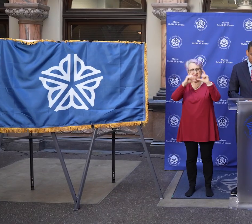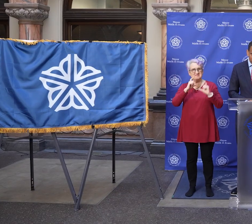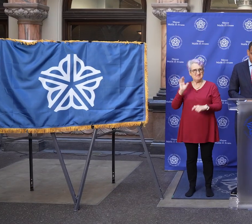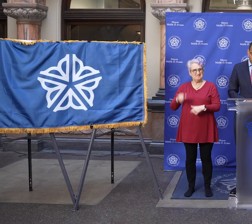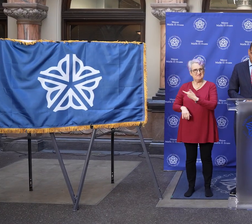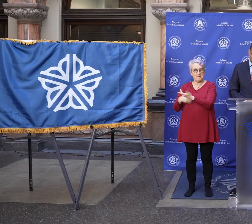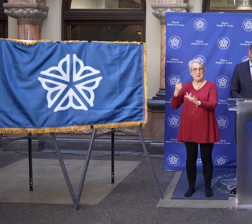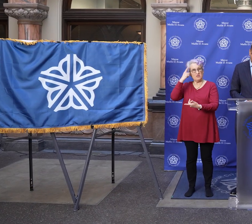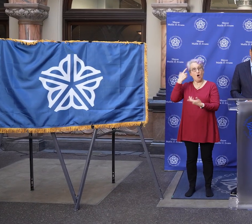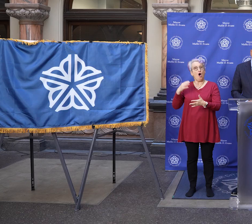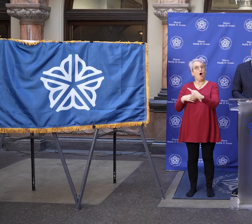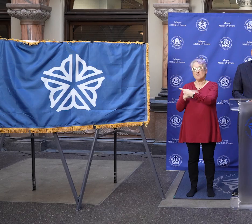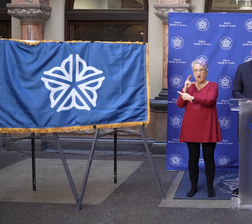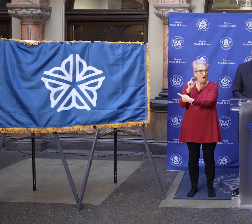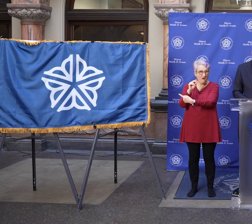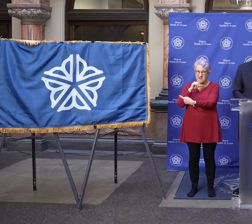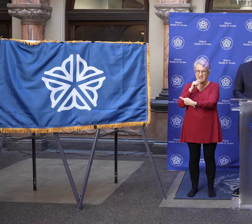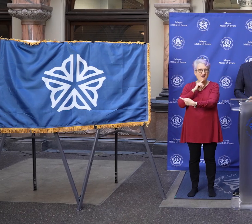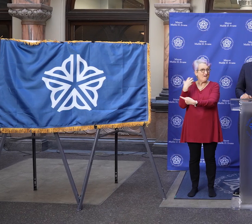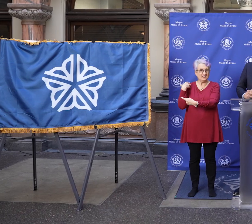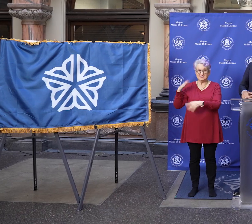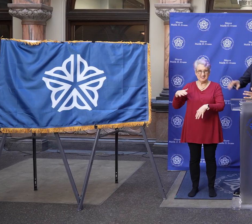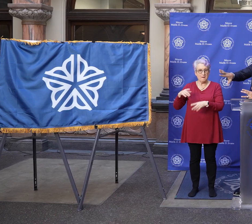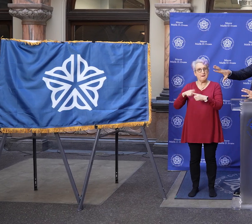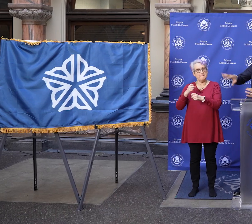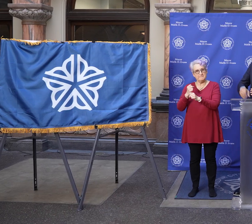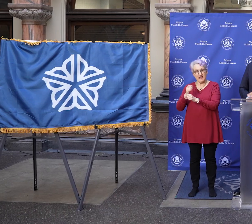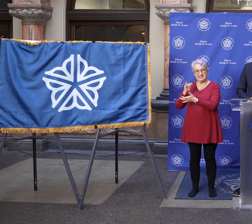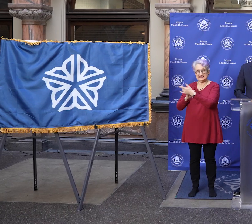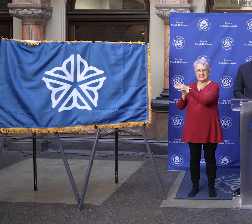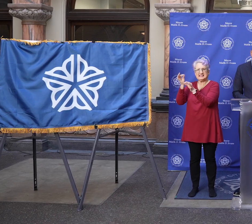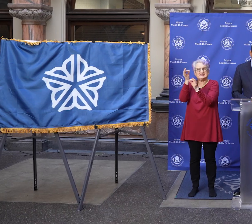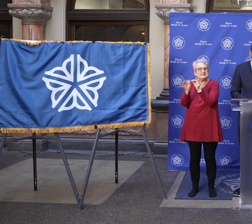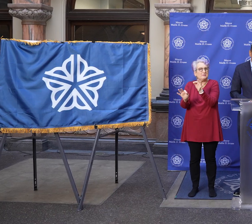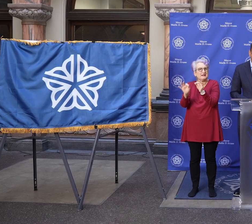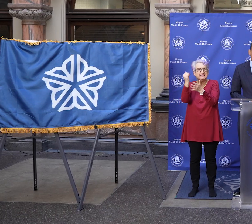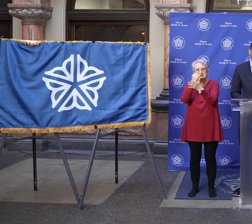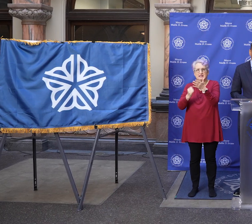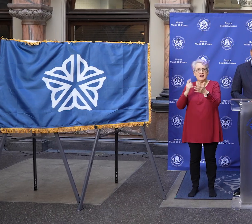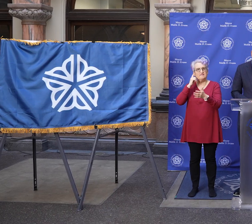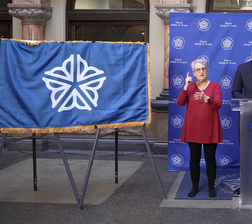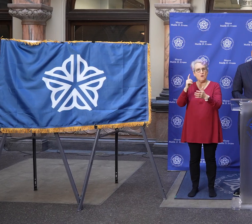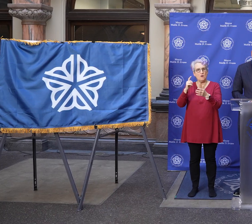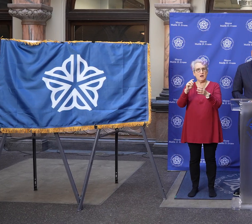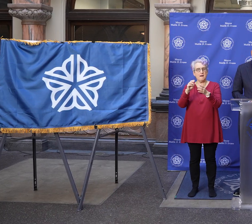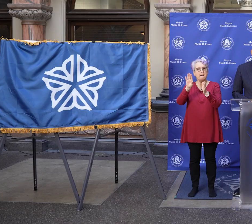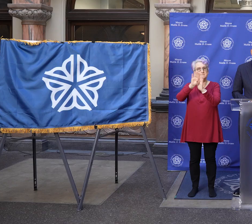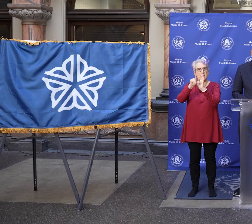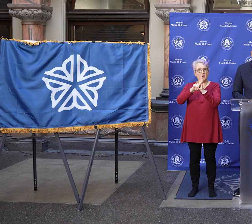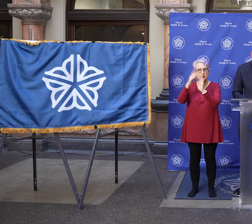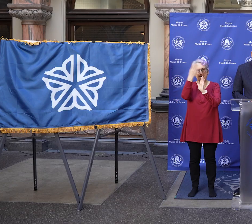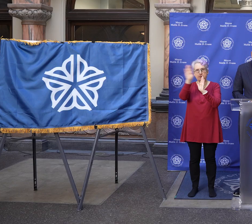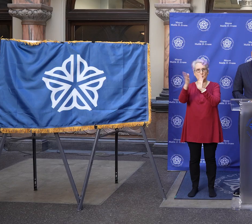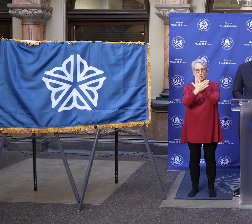flag. But we further simplified even that design, leaving just the mark on the blue background. This change will be considered during December's